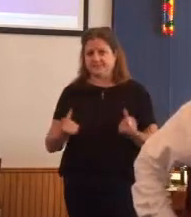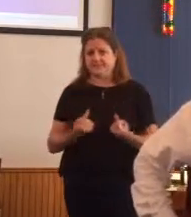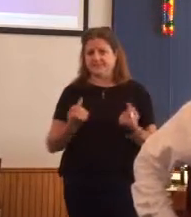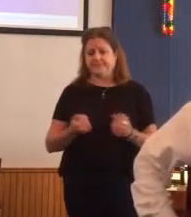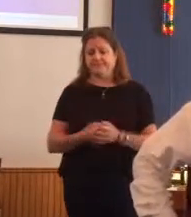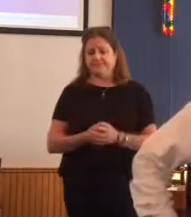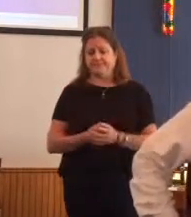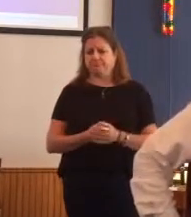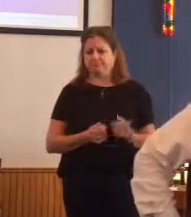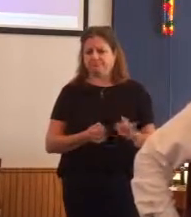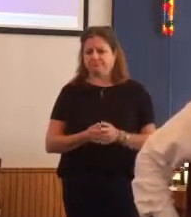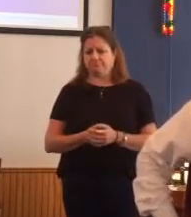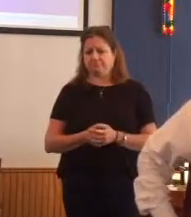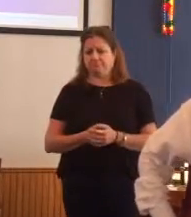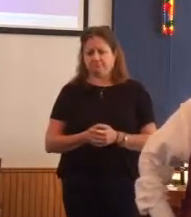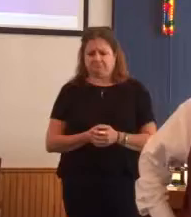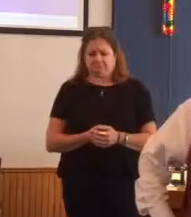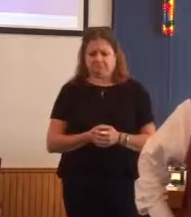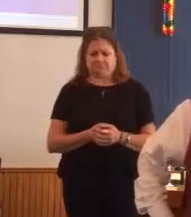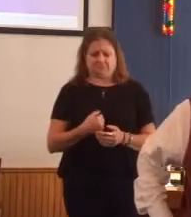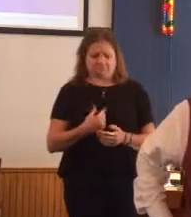I don't think it is any more a sin than